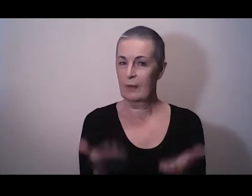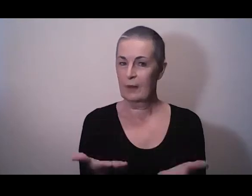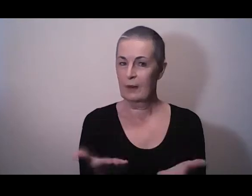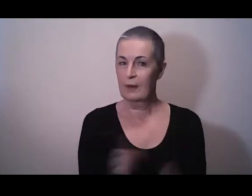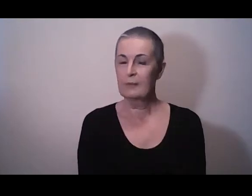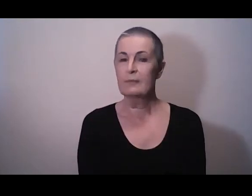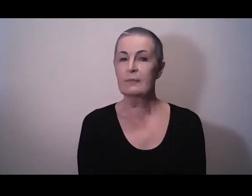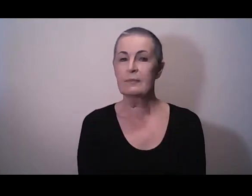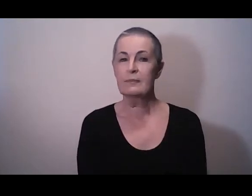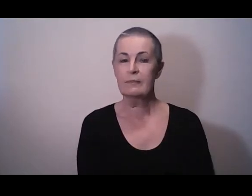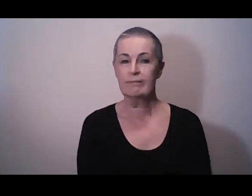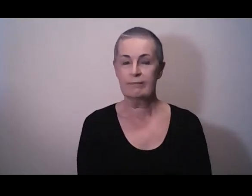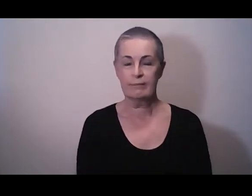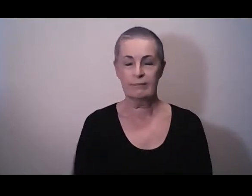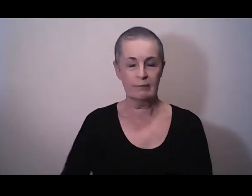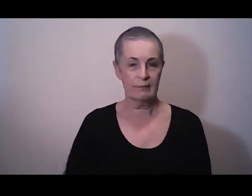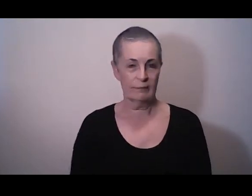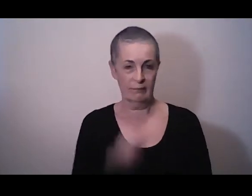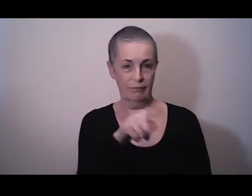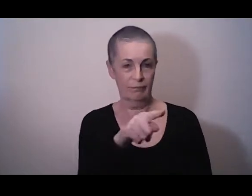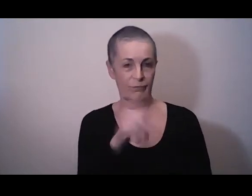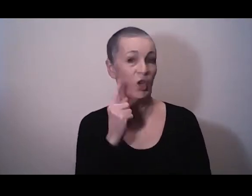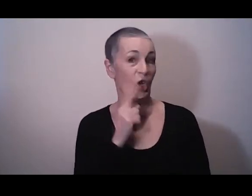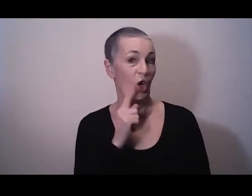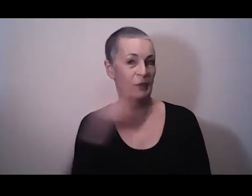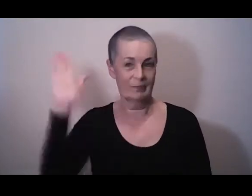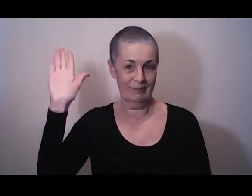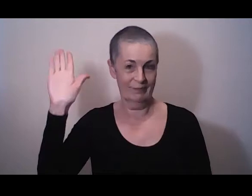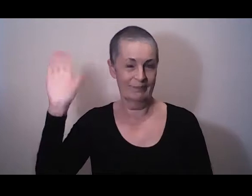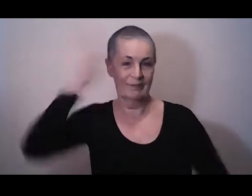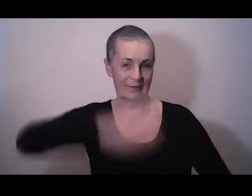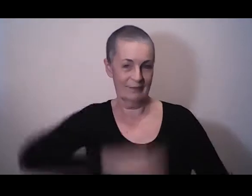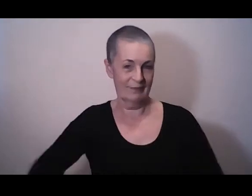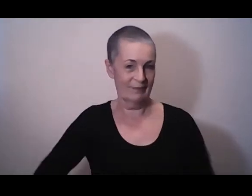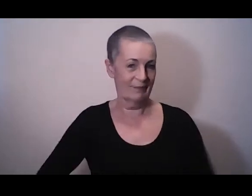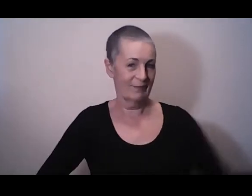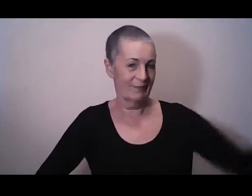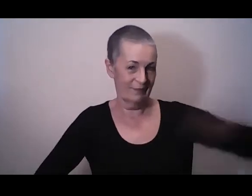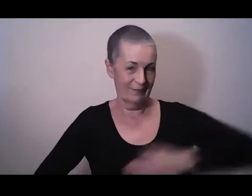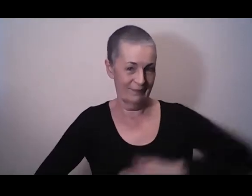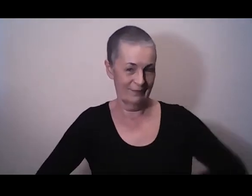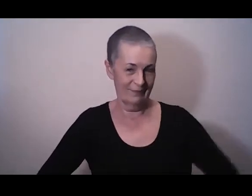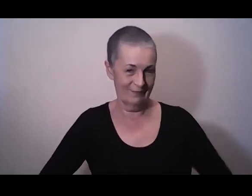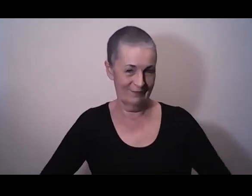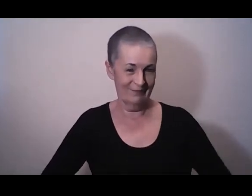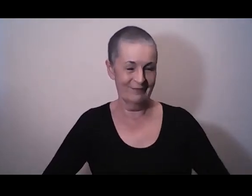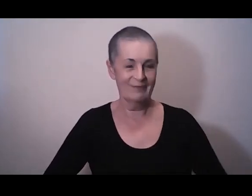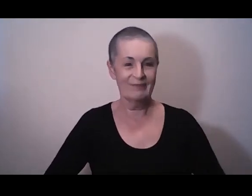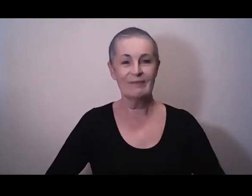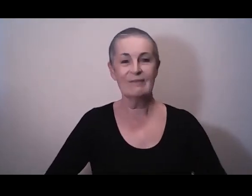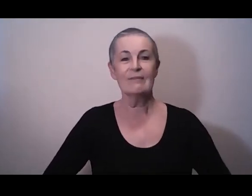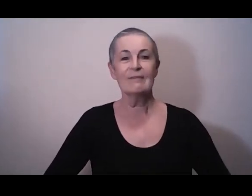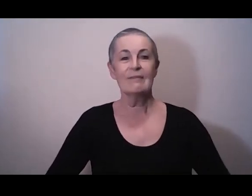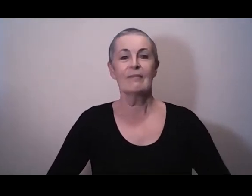Again, you put your right hand on your cauldron and left hand. So this way, you